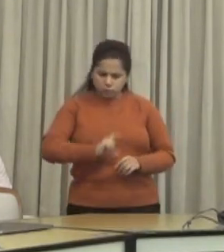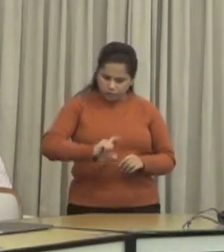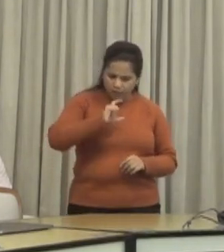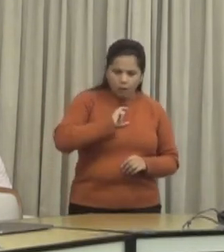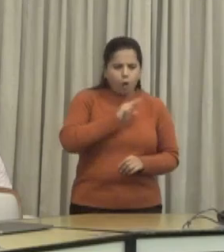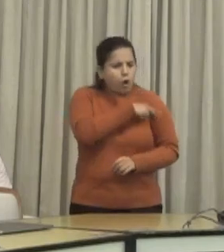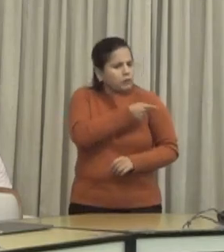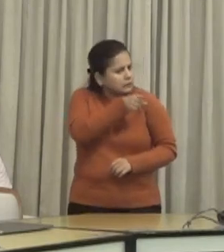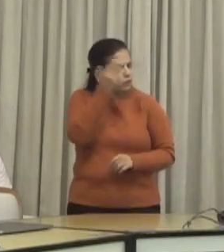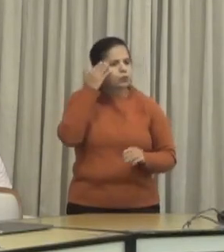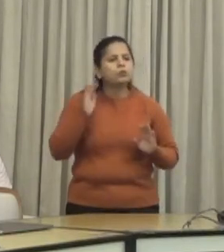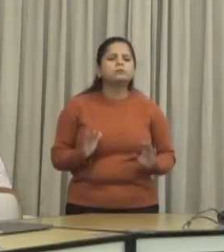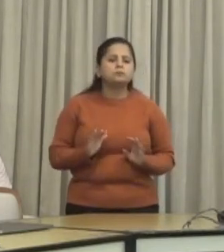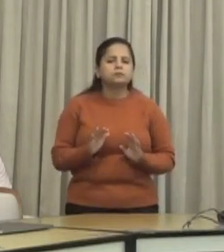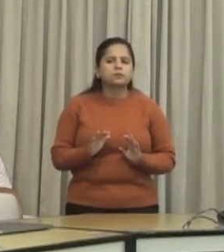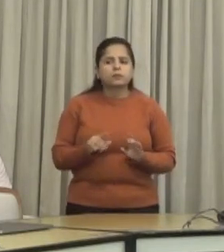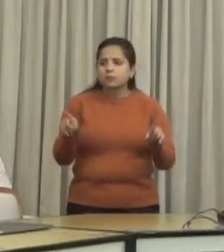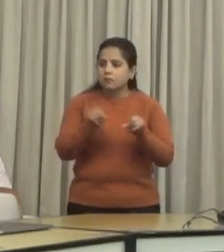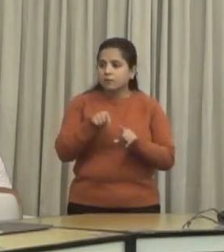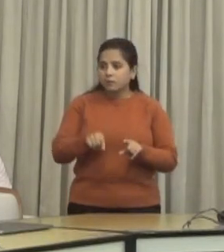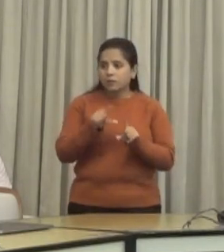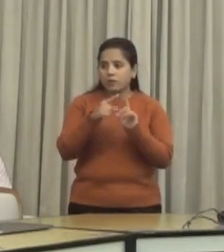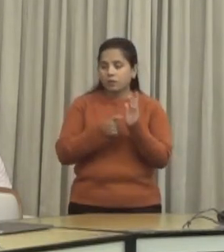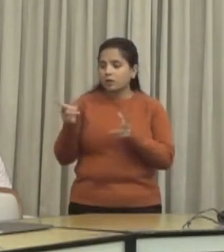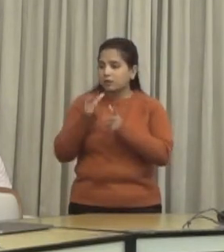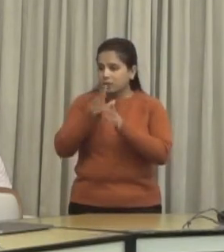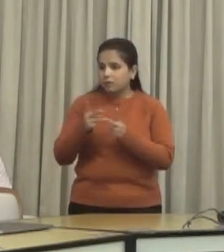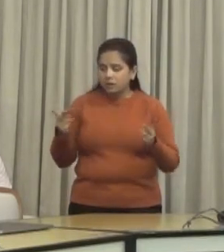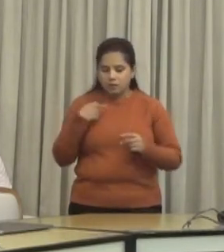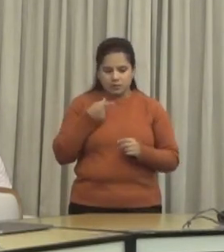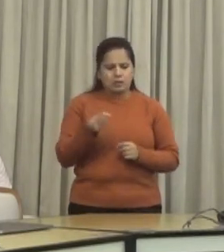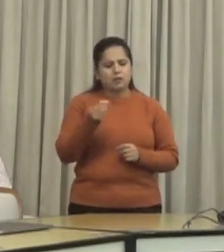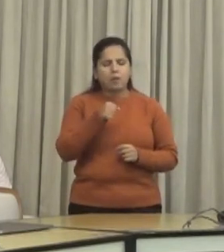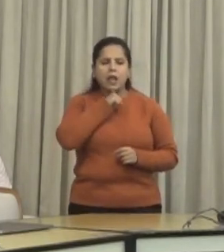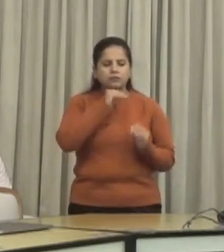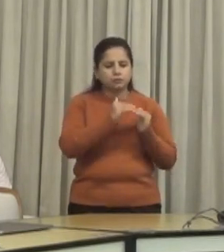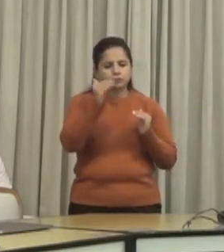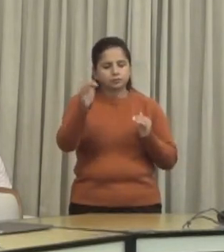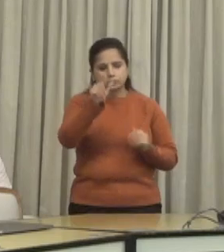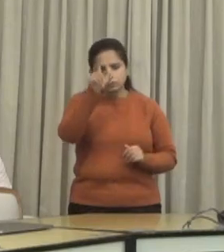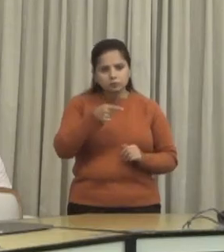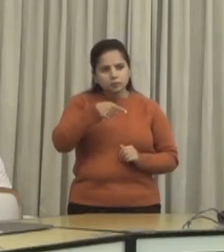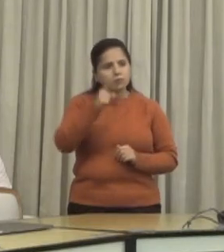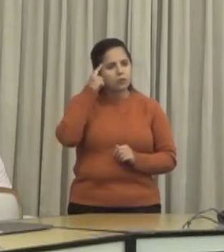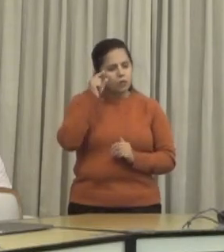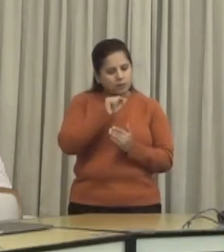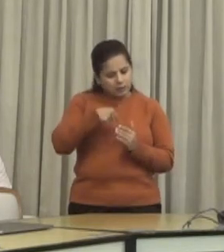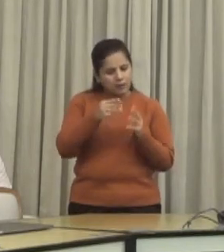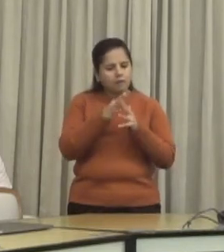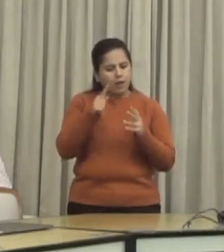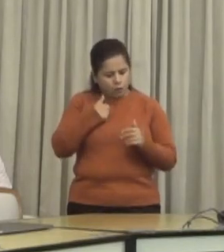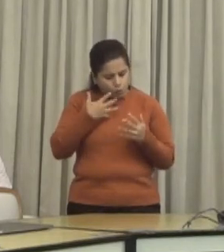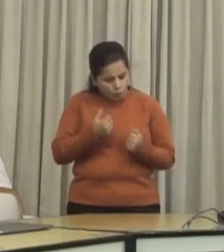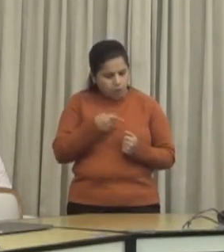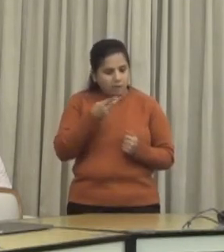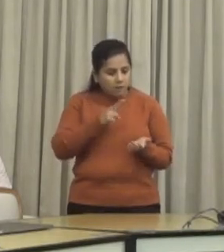hospital. Similarly, I think, as Dr. Saab has just mentioned, I think after a certain age, a person should write down his will. If such and